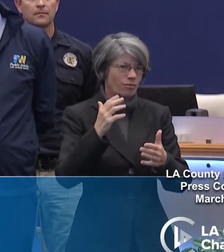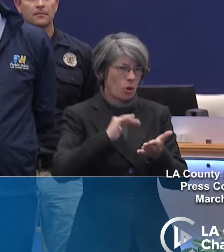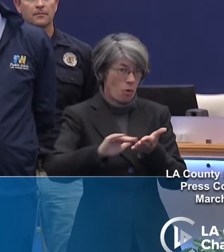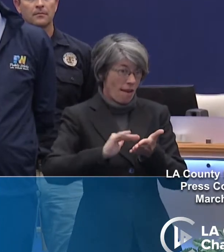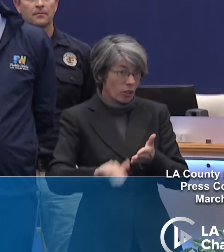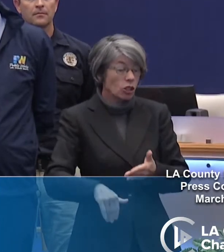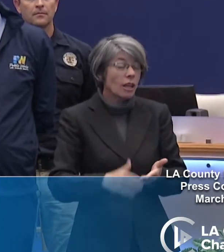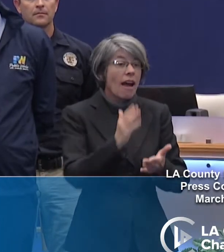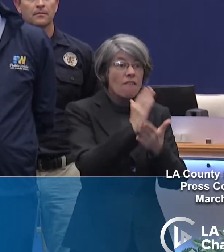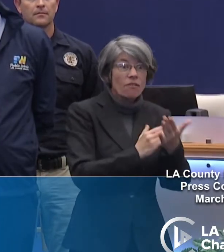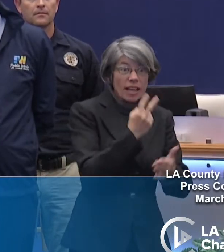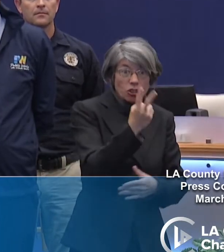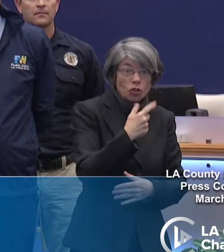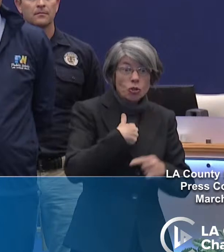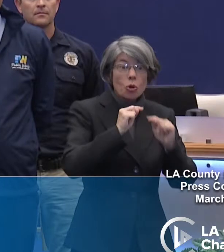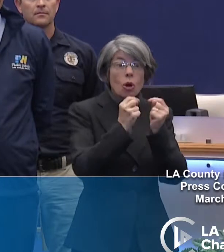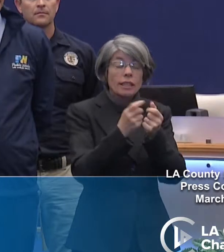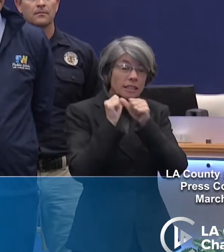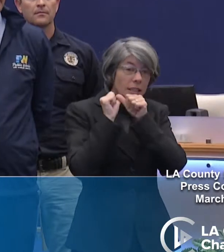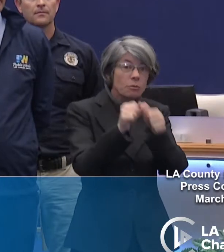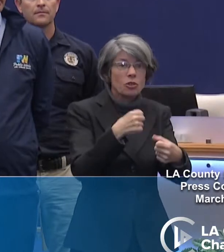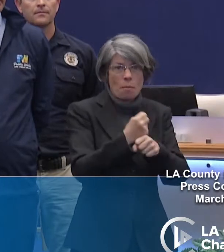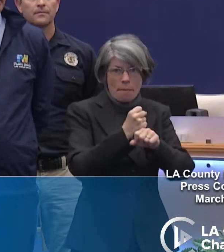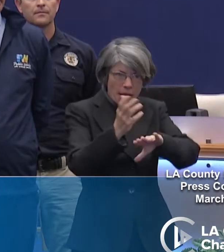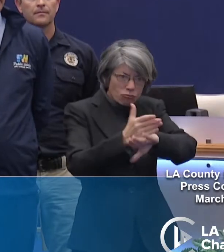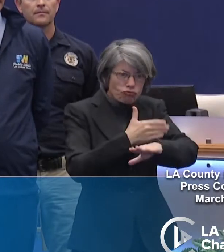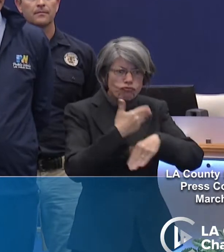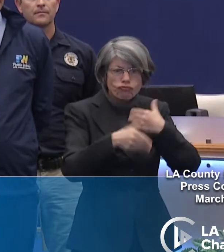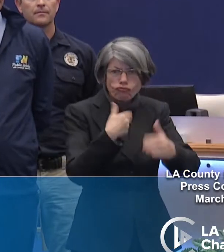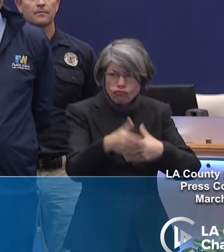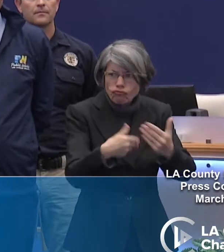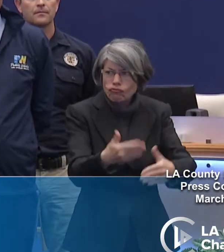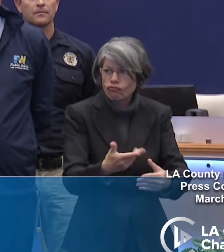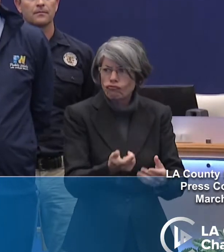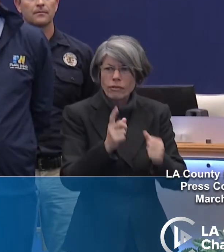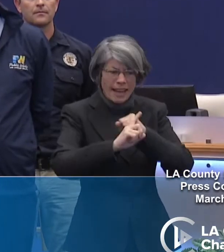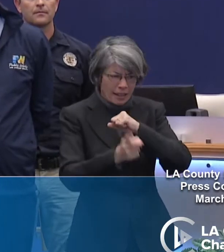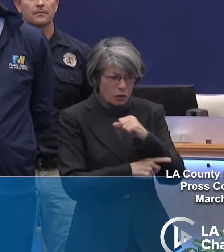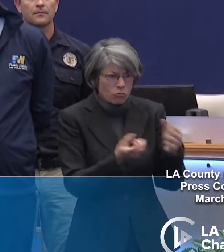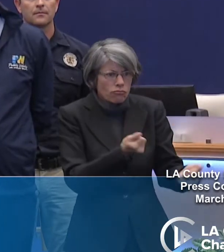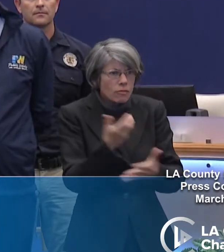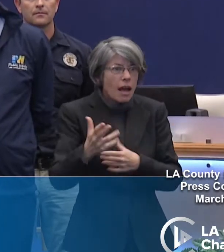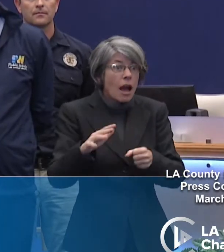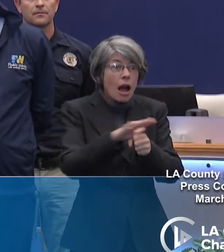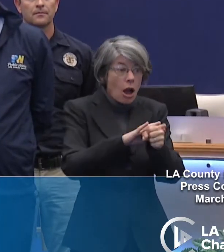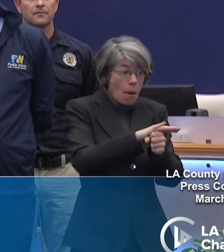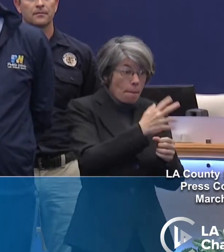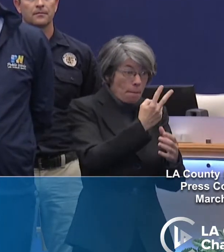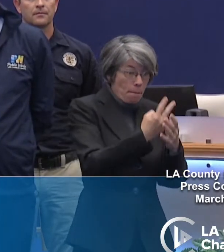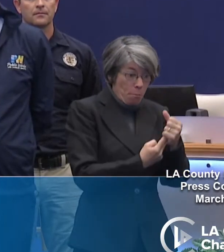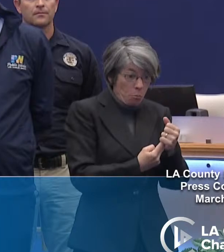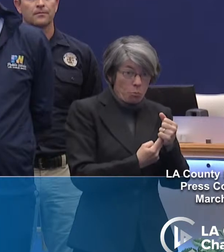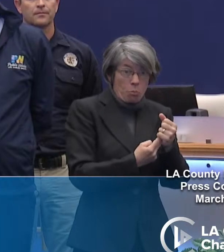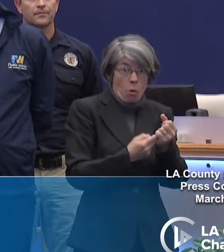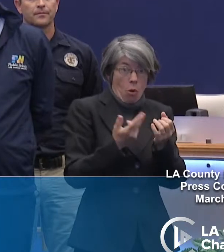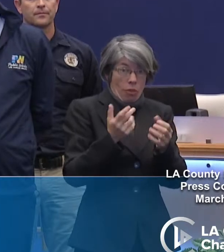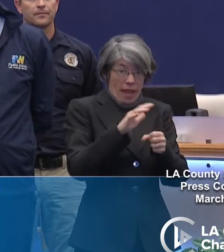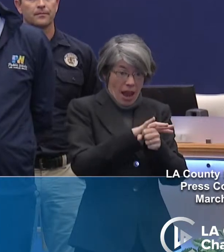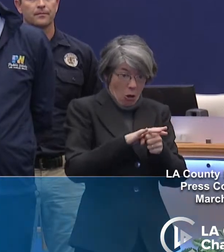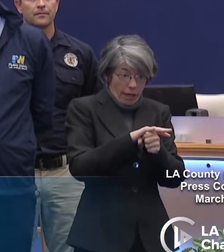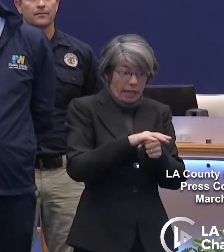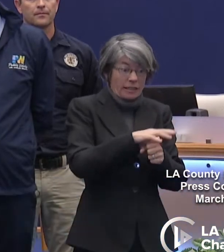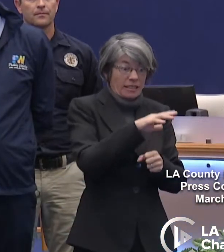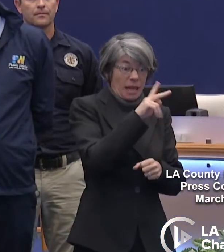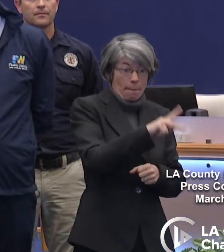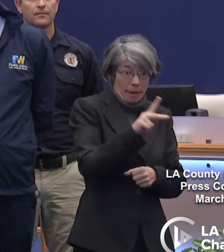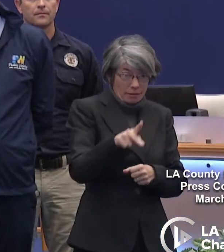2 updates, our team continues to make significant progress in debris removal across both affected areas in Eaton